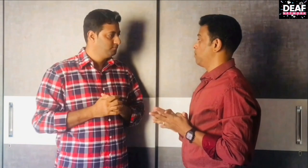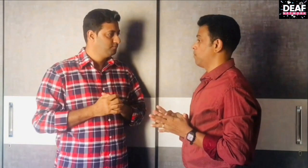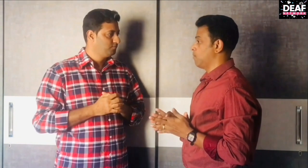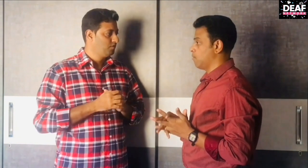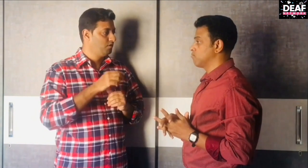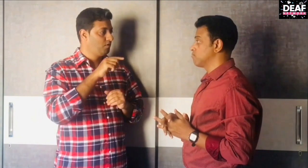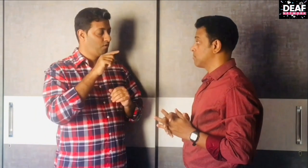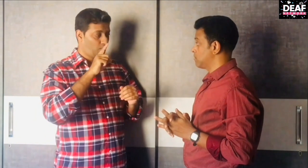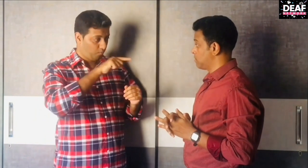lot.